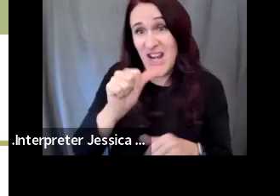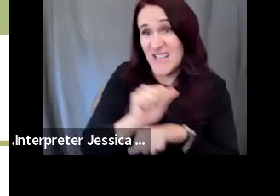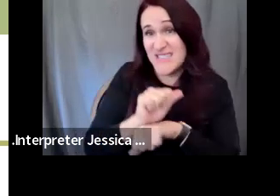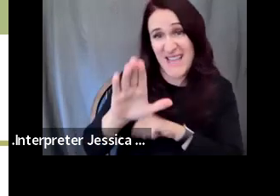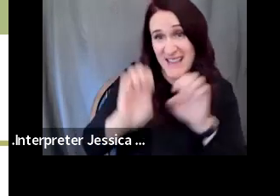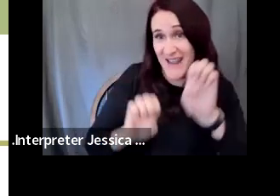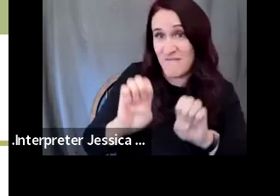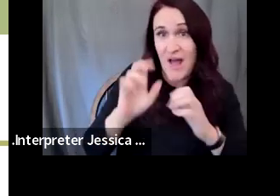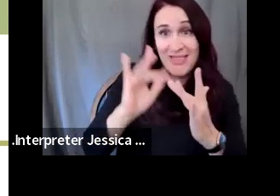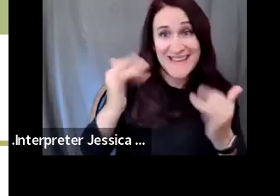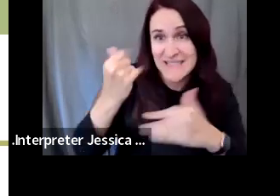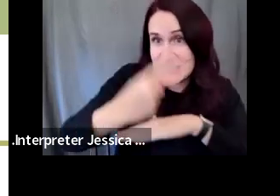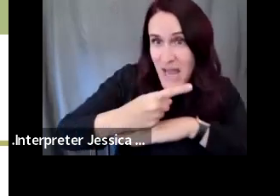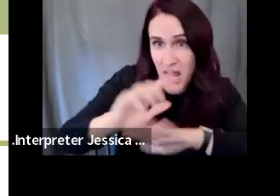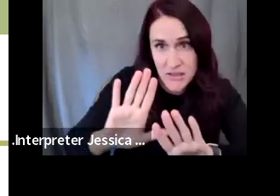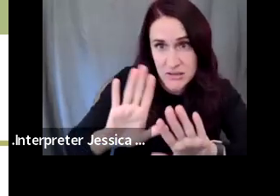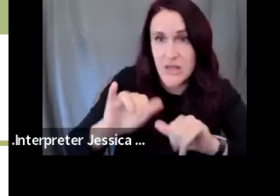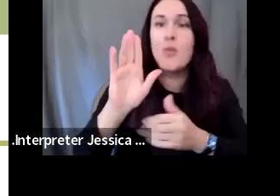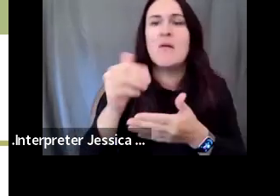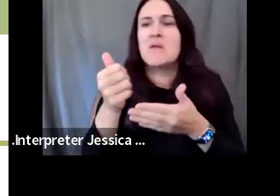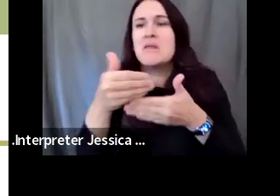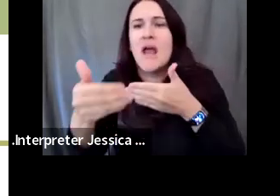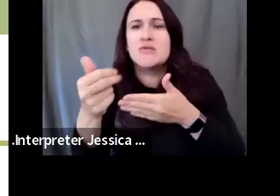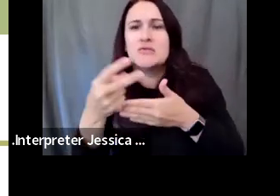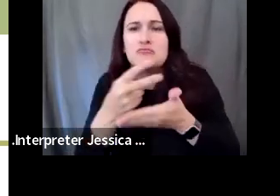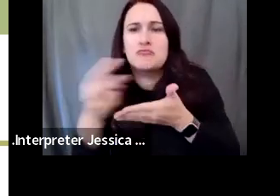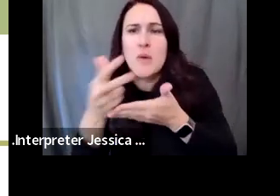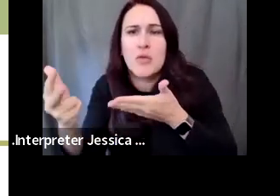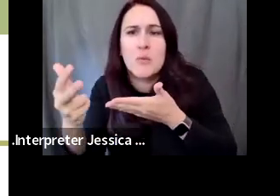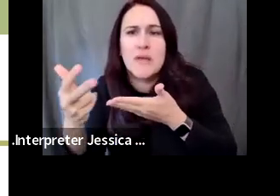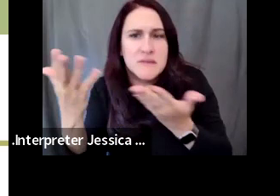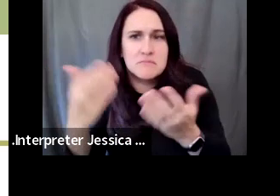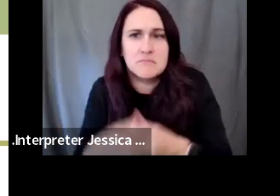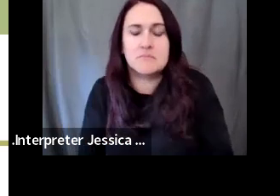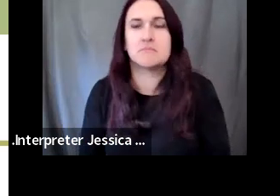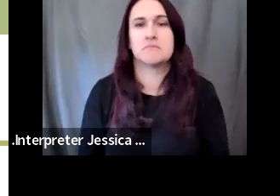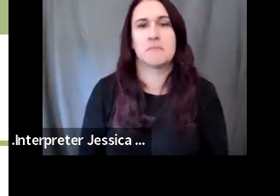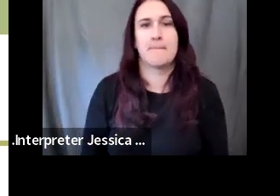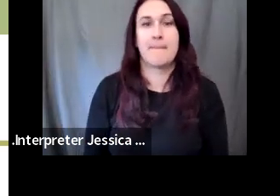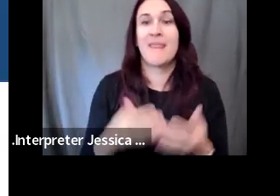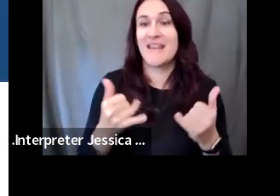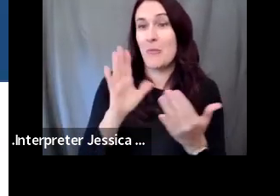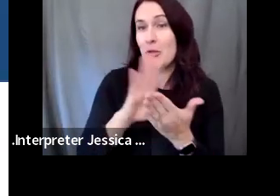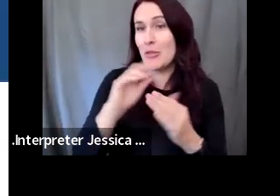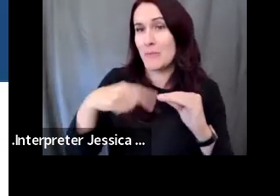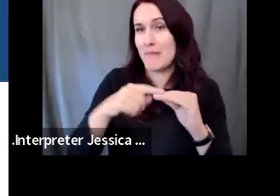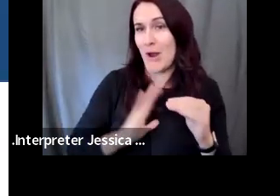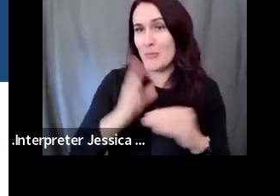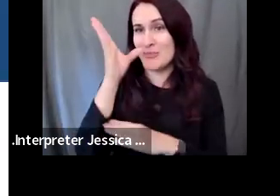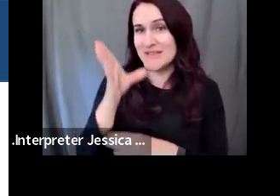today. It'll come in a few weeks. And now let's learn about our presenter.